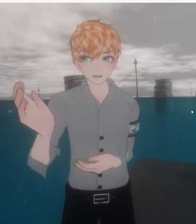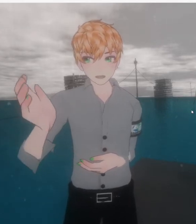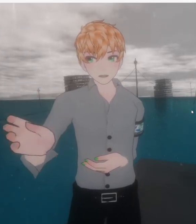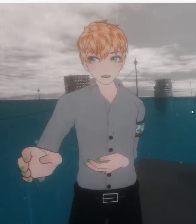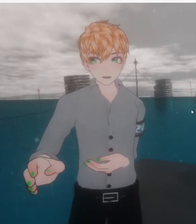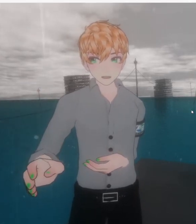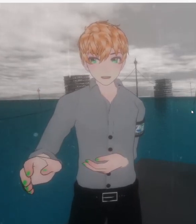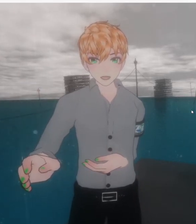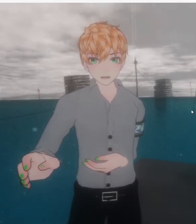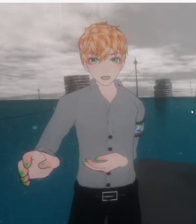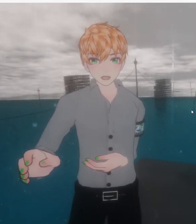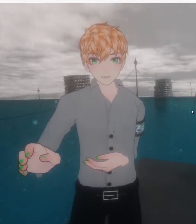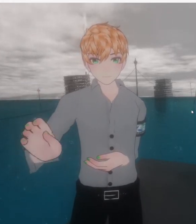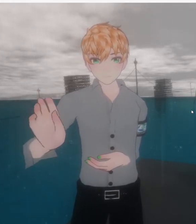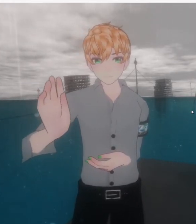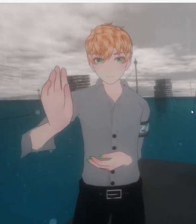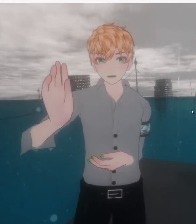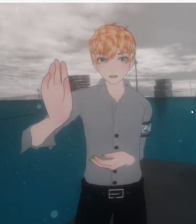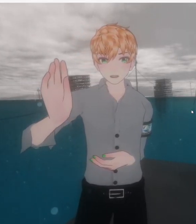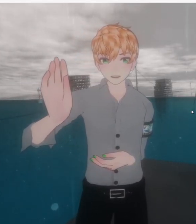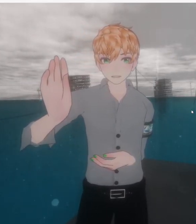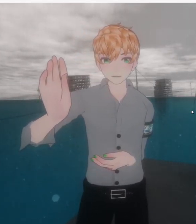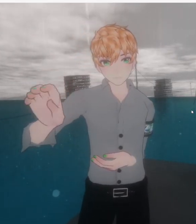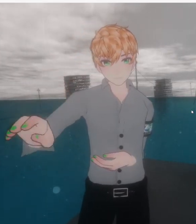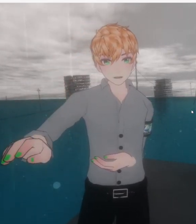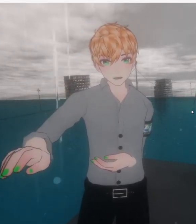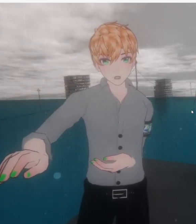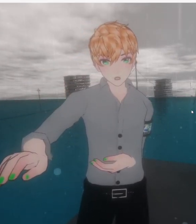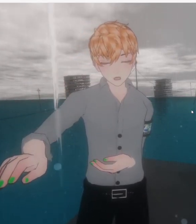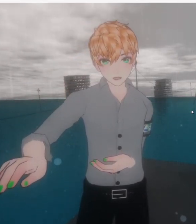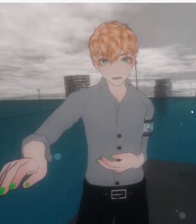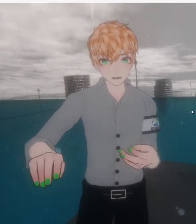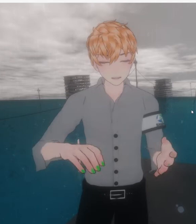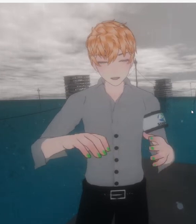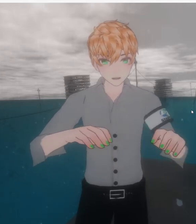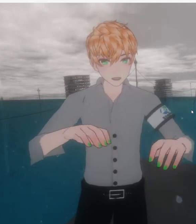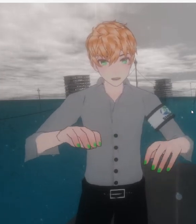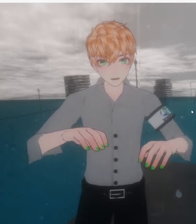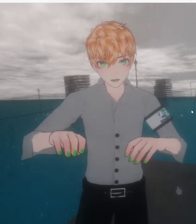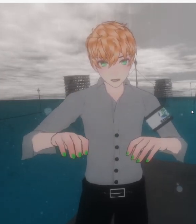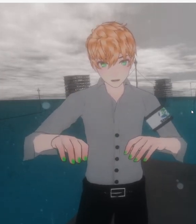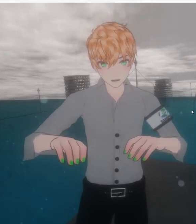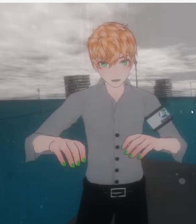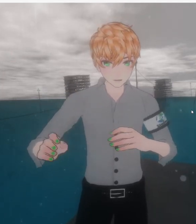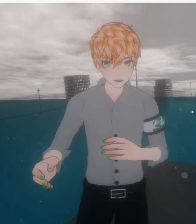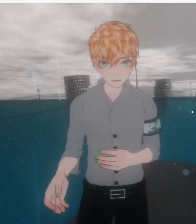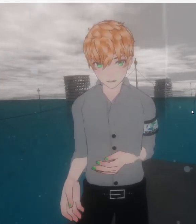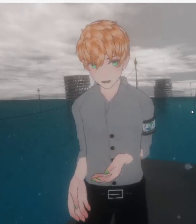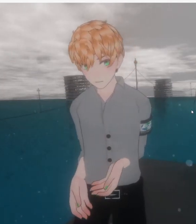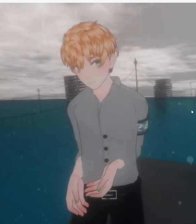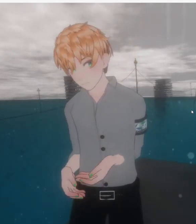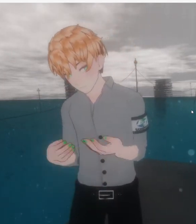I recognize that, and I'm going to go along with this expression and having that kind of relationship instead.